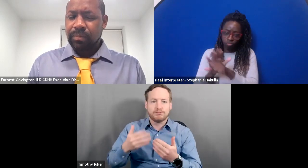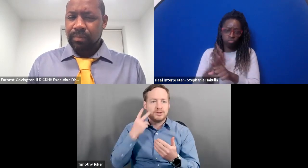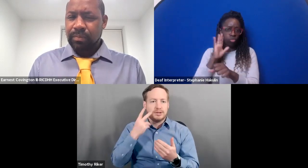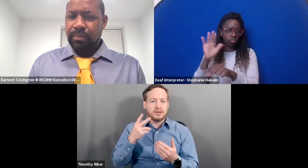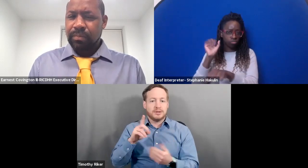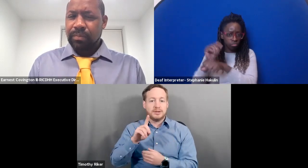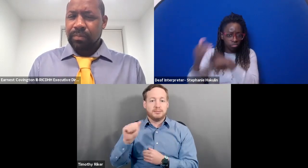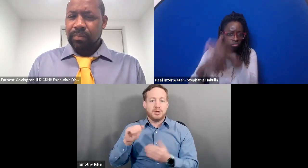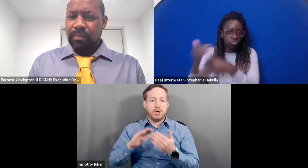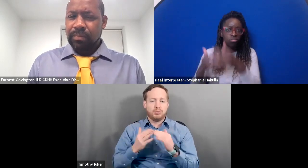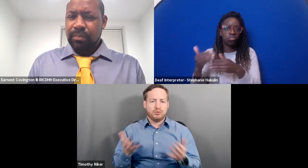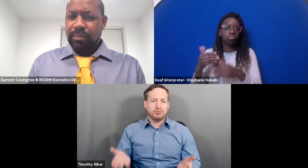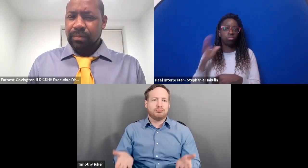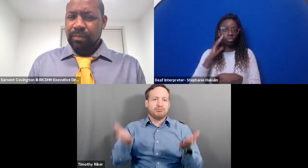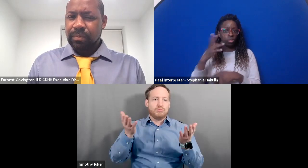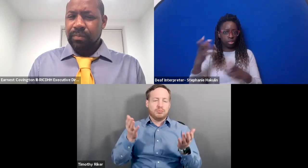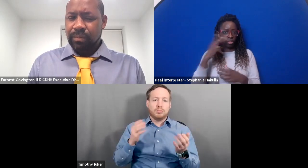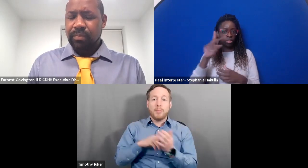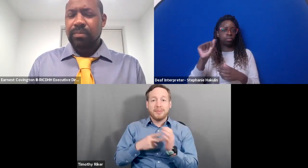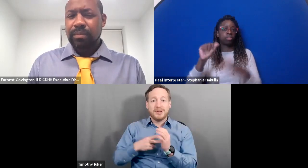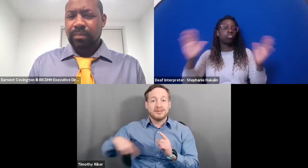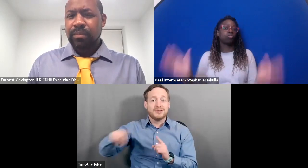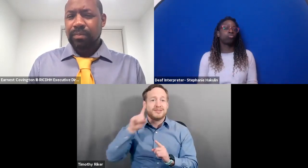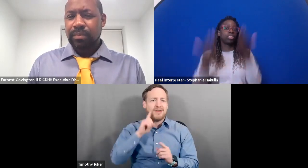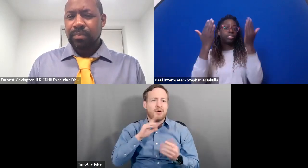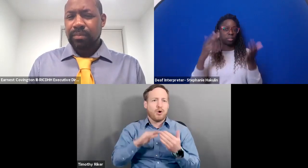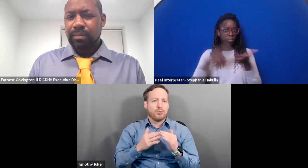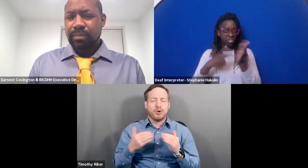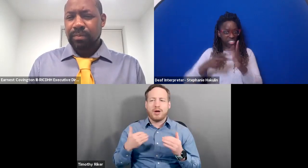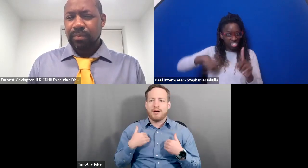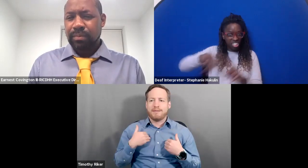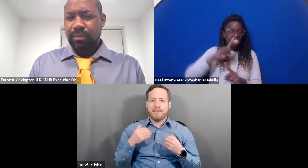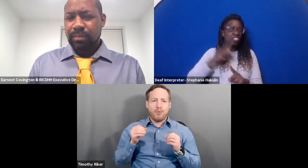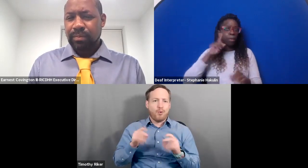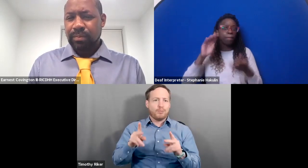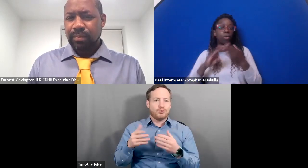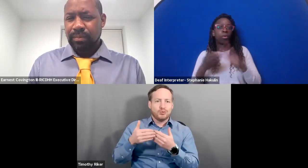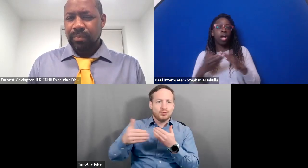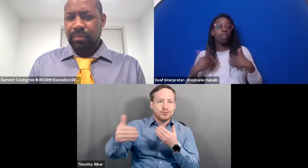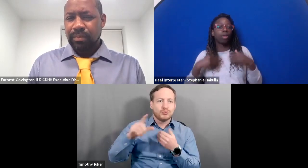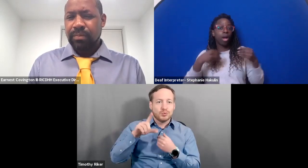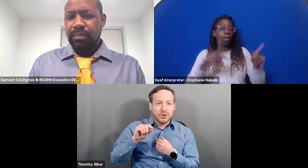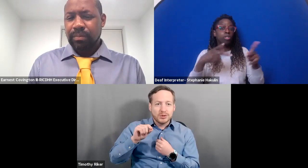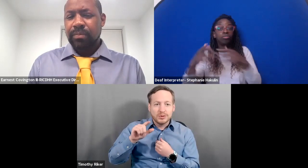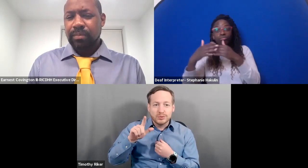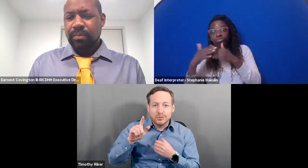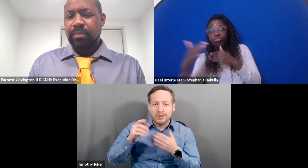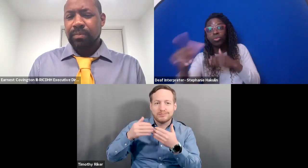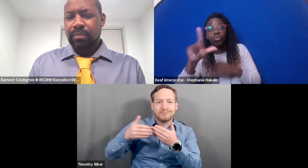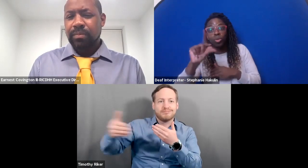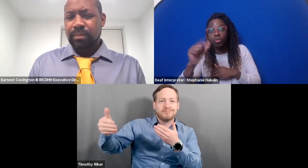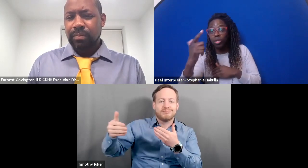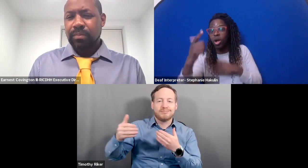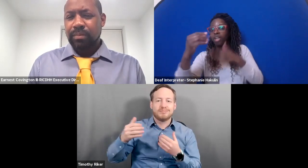He made a commitment to move forward and make sure that the disabled community was brought up. And I think deaf people now have